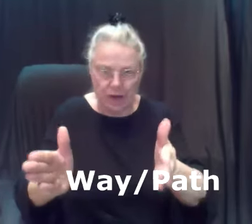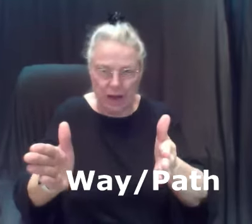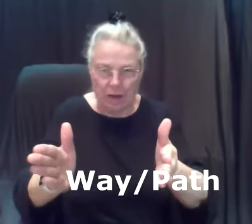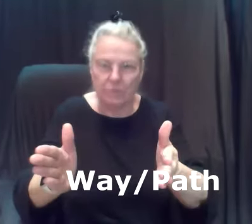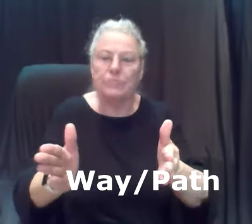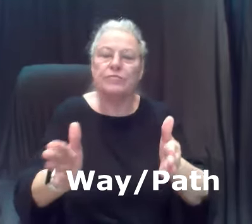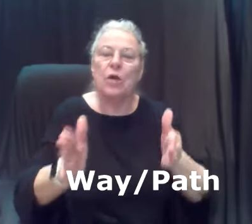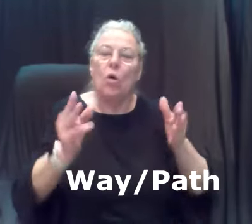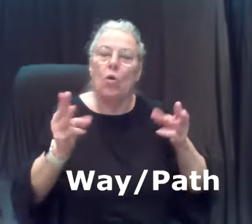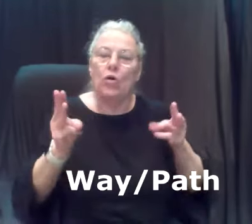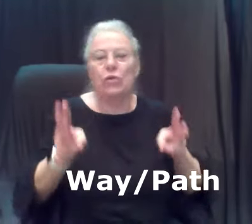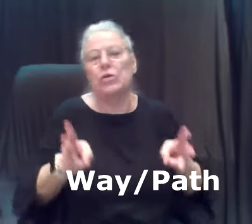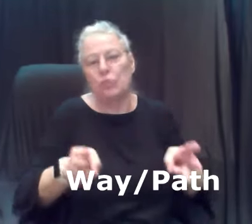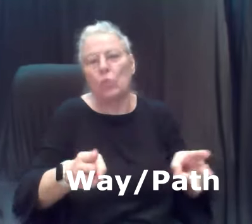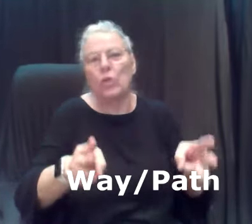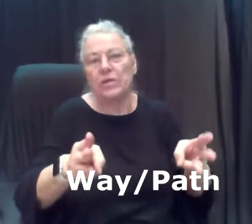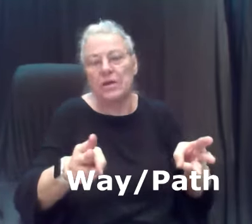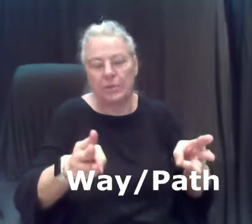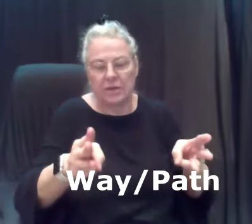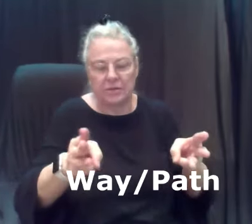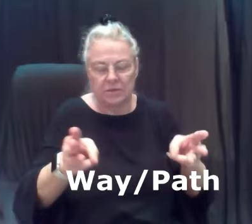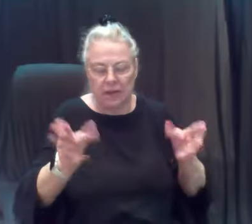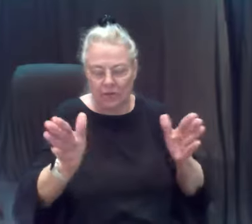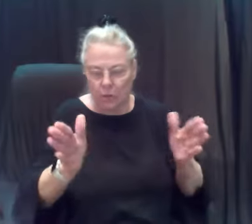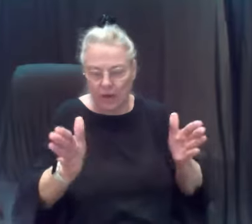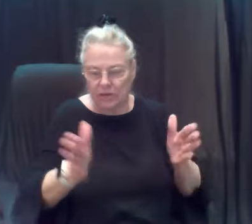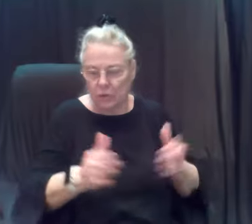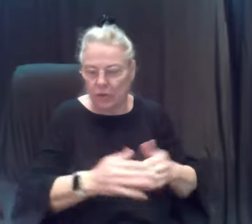out or you can do it with the W's. Either way is okay.